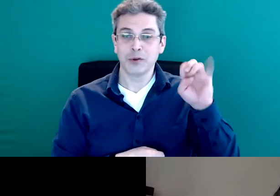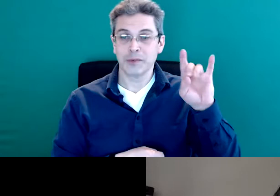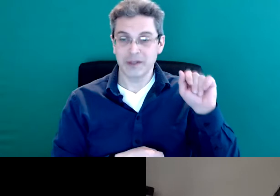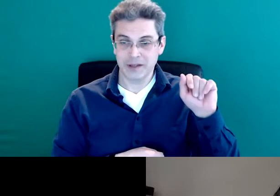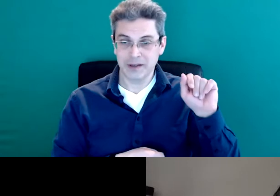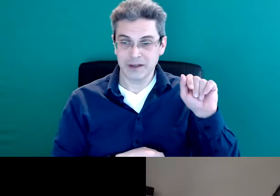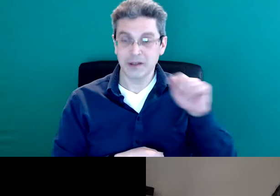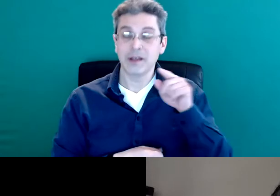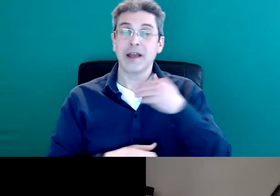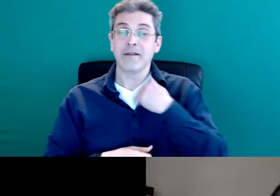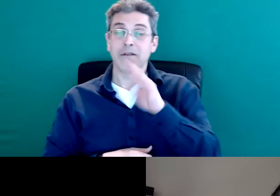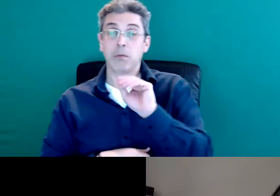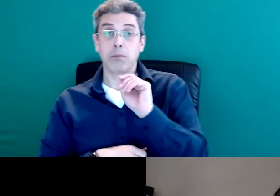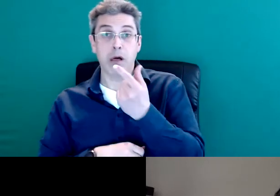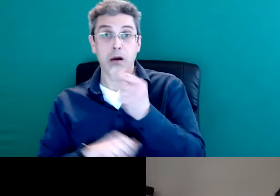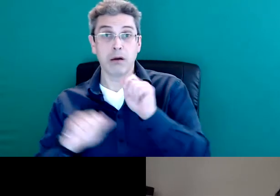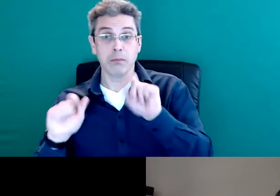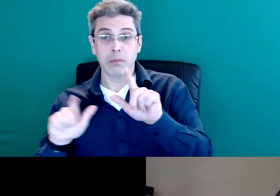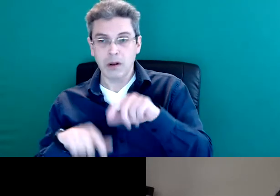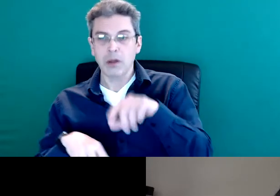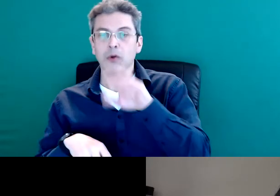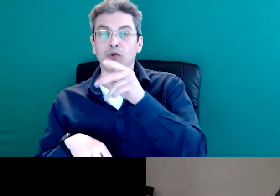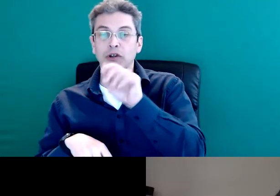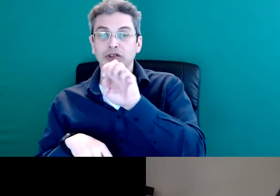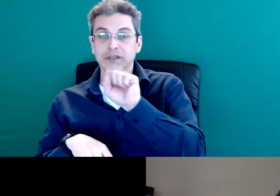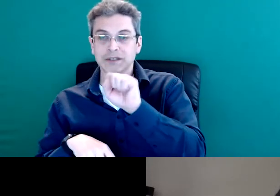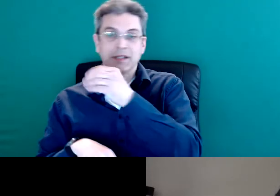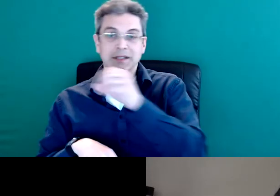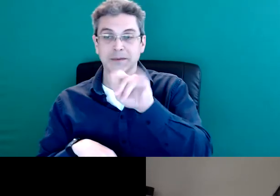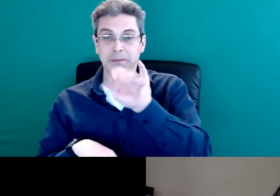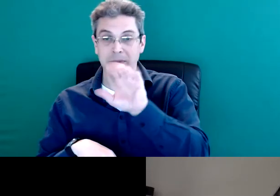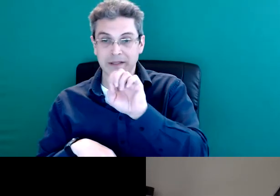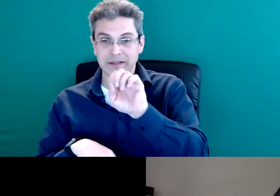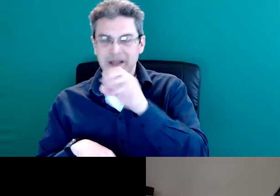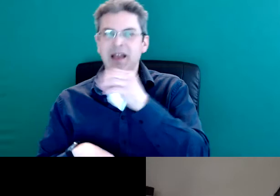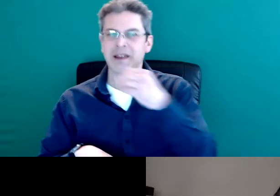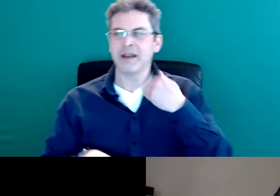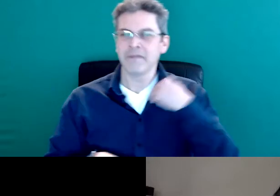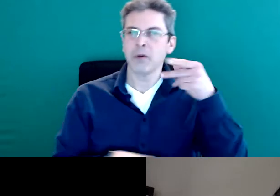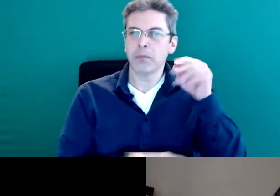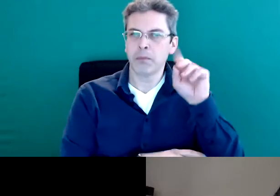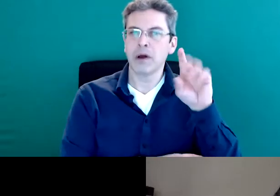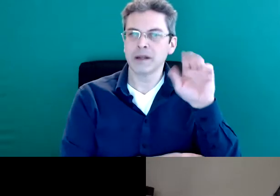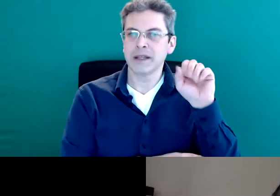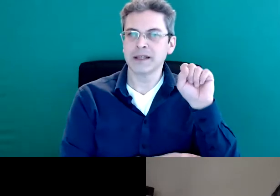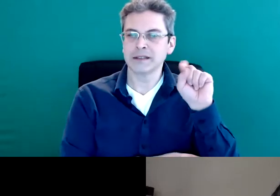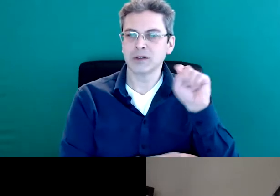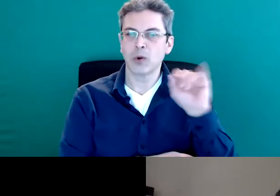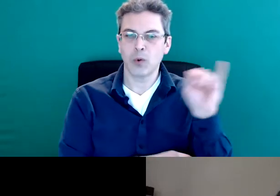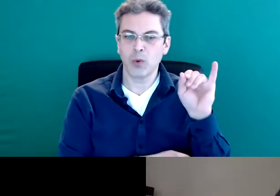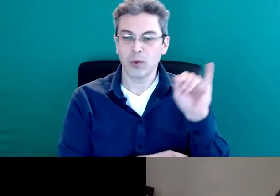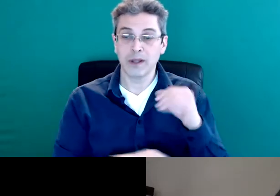Crutches&Spice and a podcast of the same name. For this event, we will begin with a 10-minute presentation or speech from